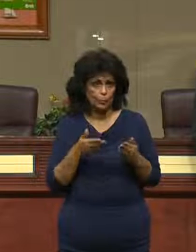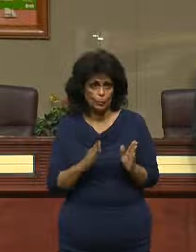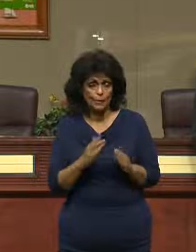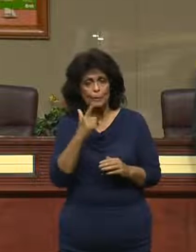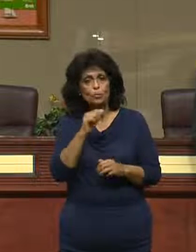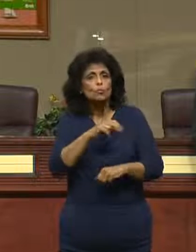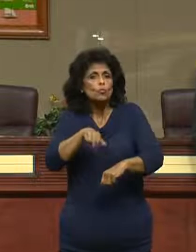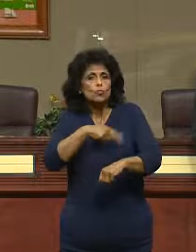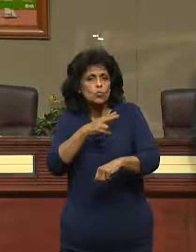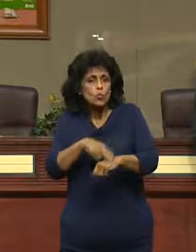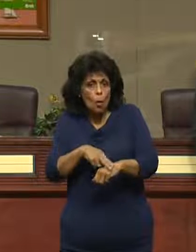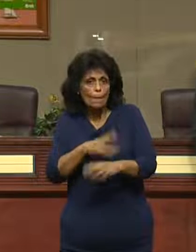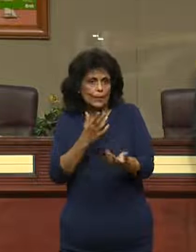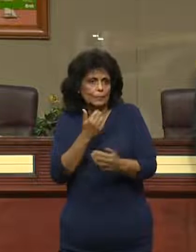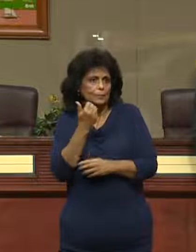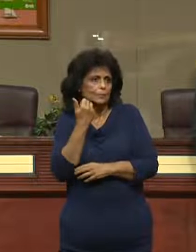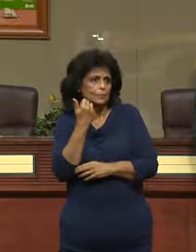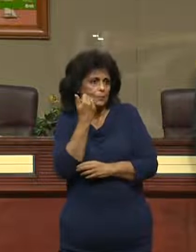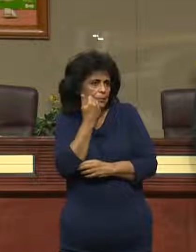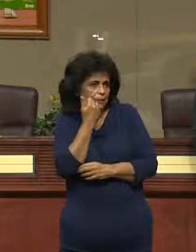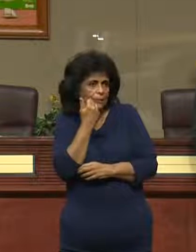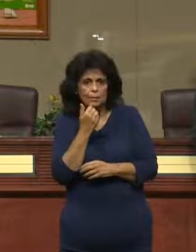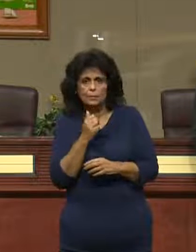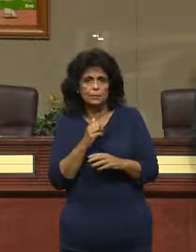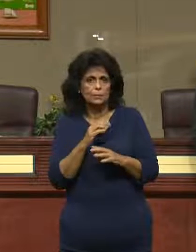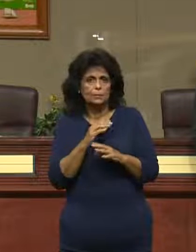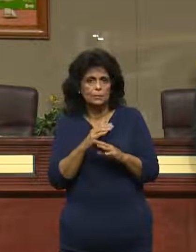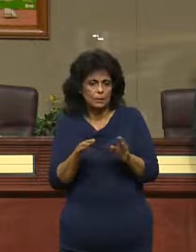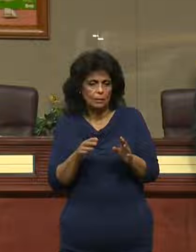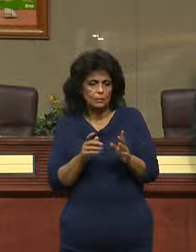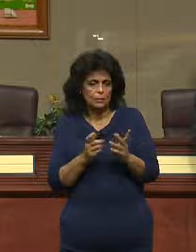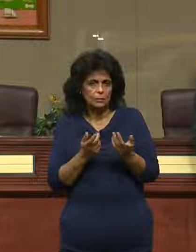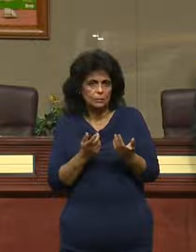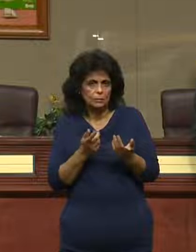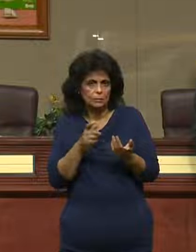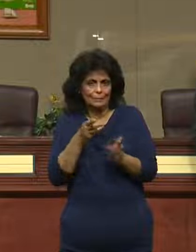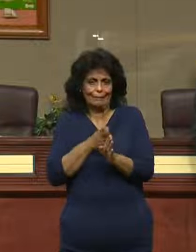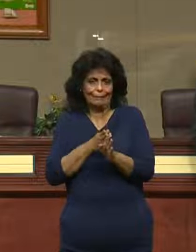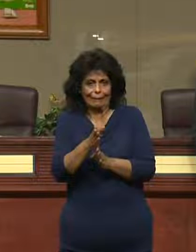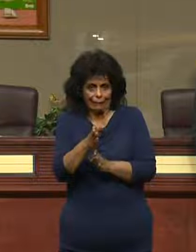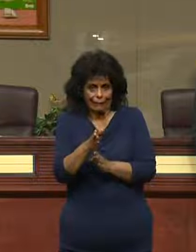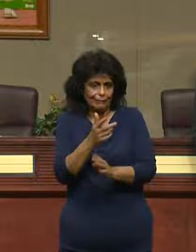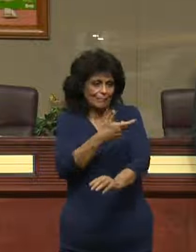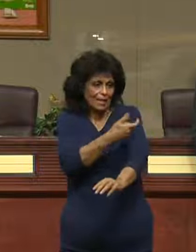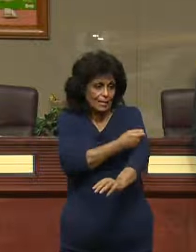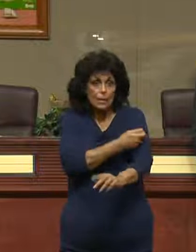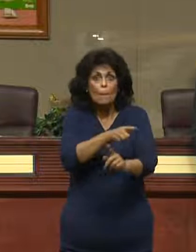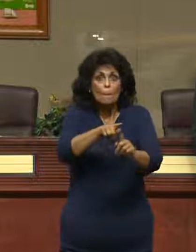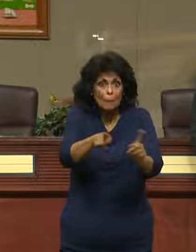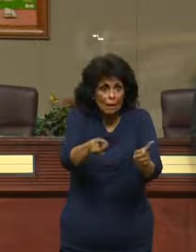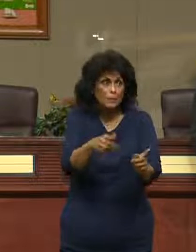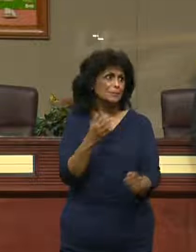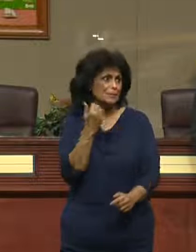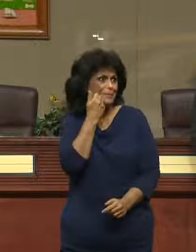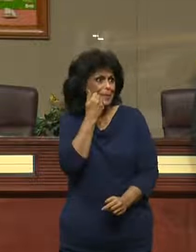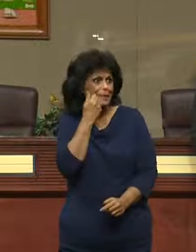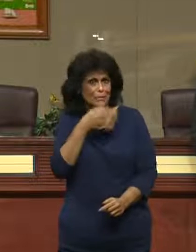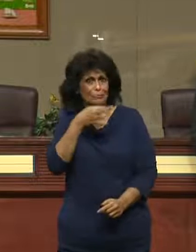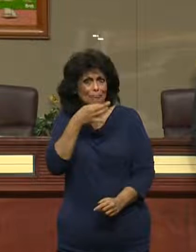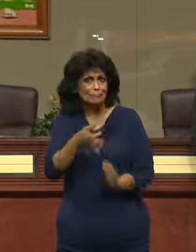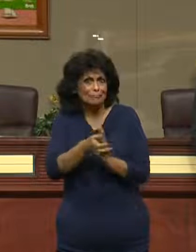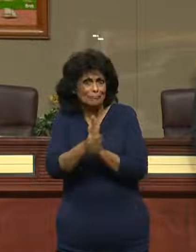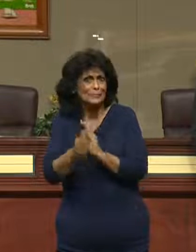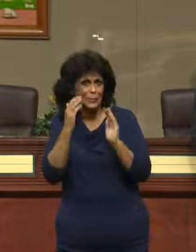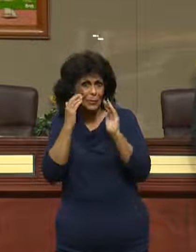dentists. Although that dentist can give injection, anesthesia, and other things due to their procedures. So I